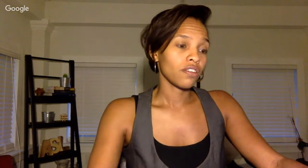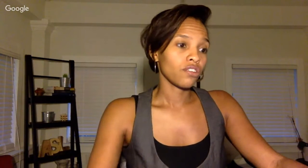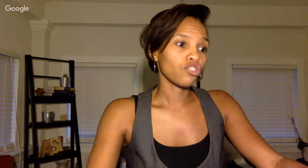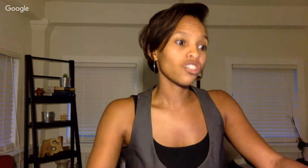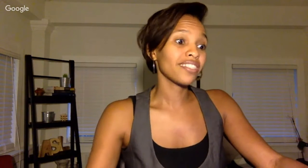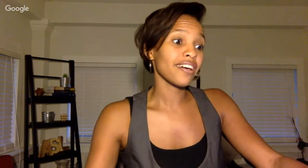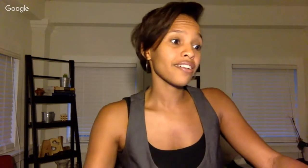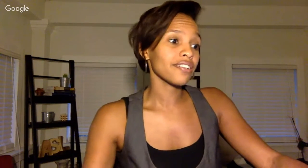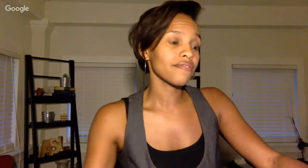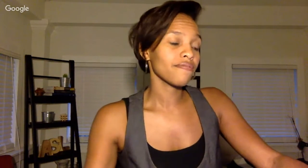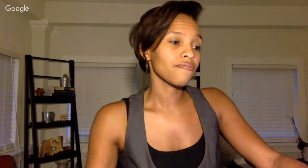She said,